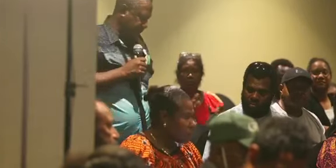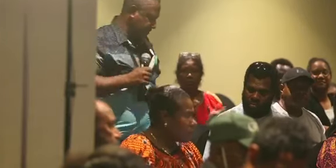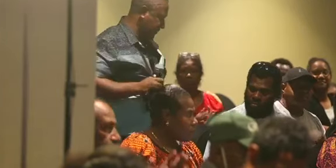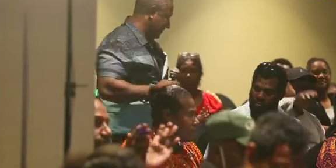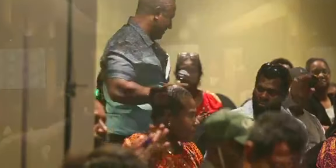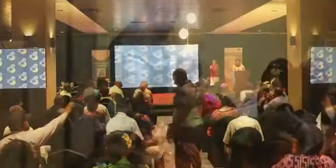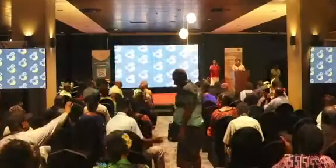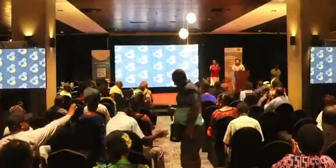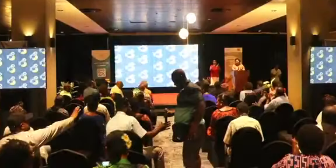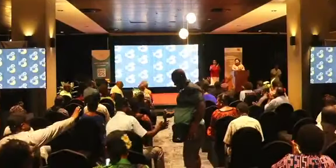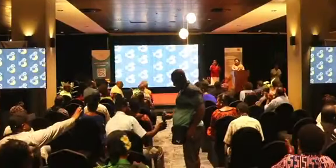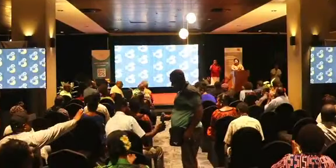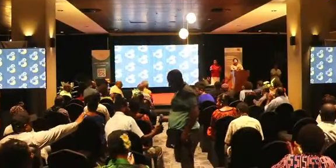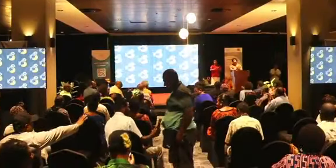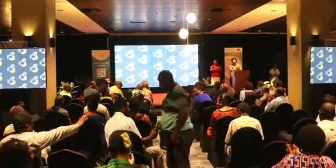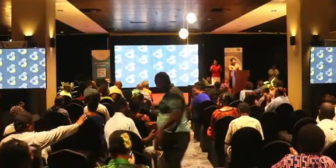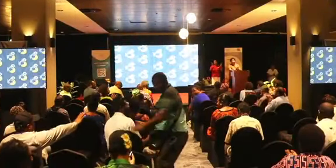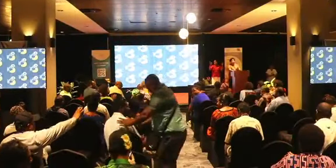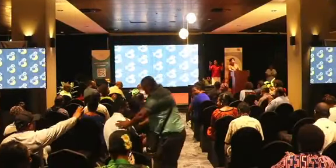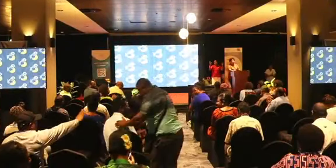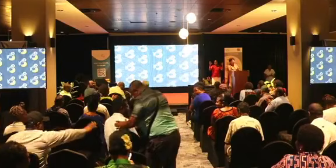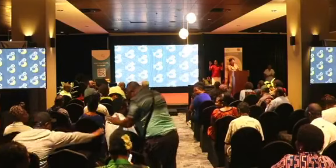much.